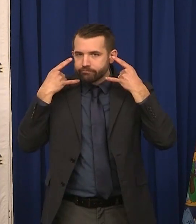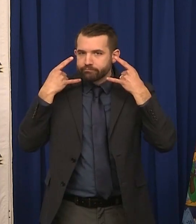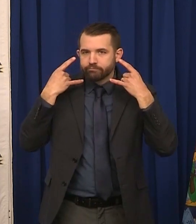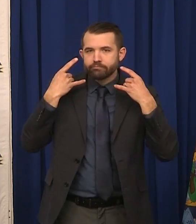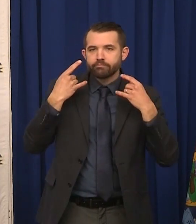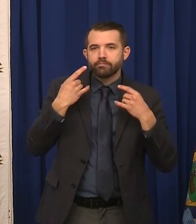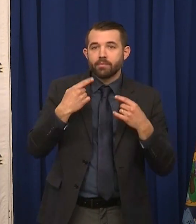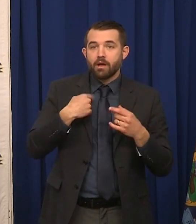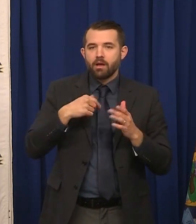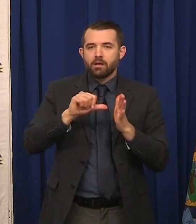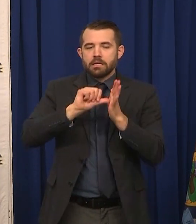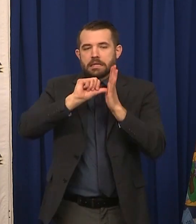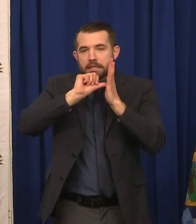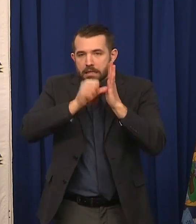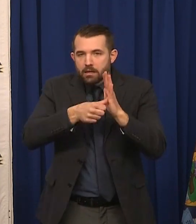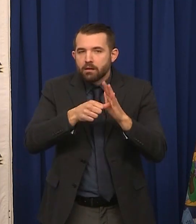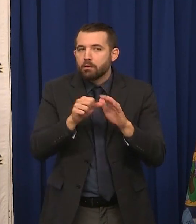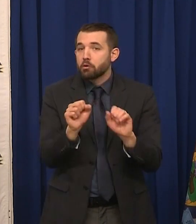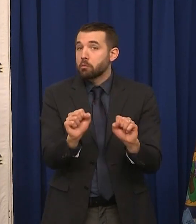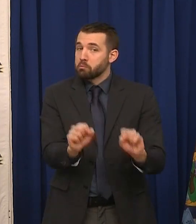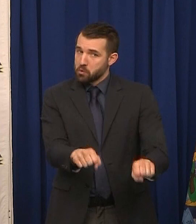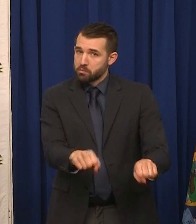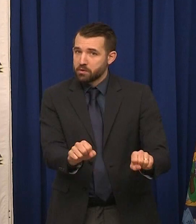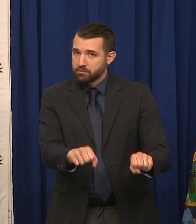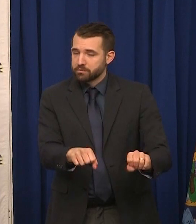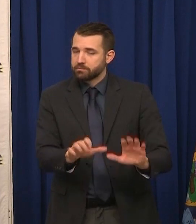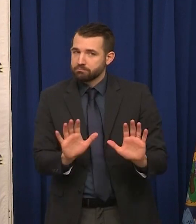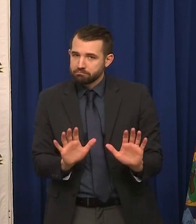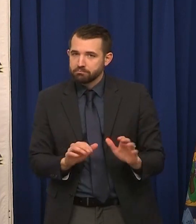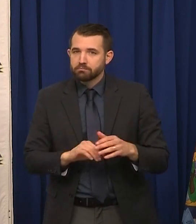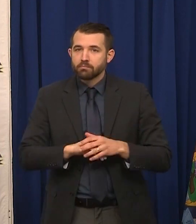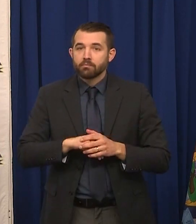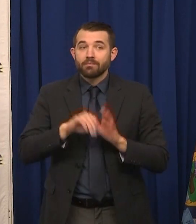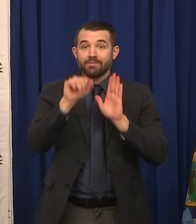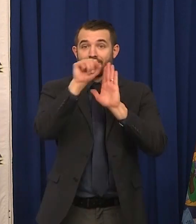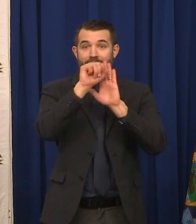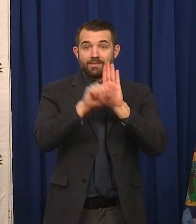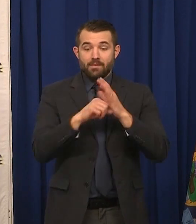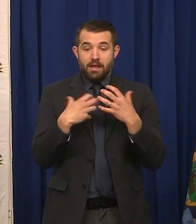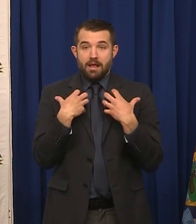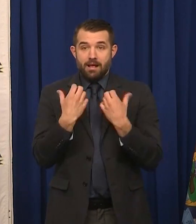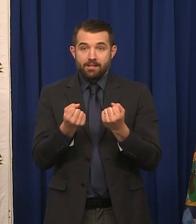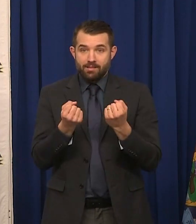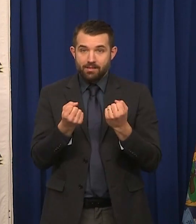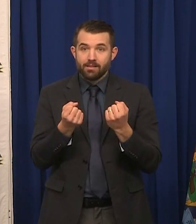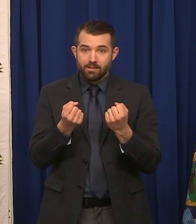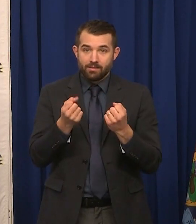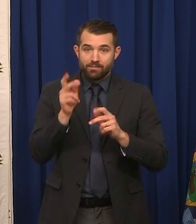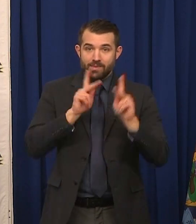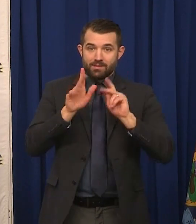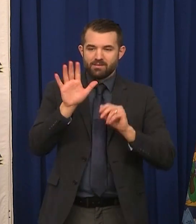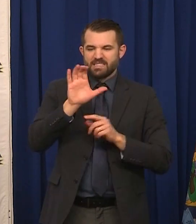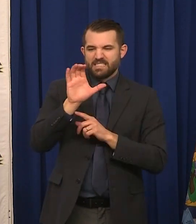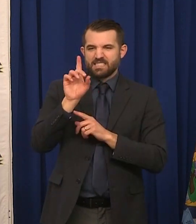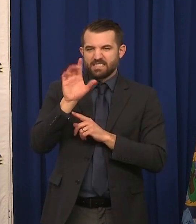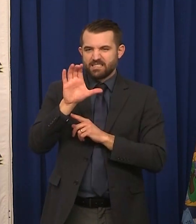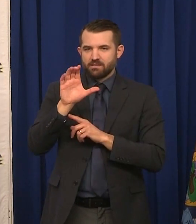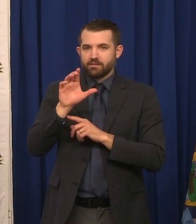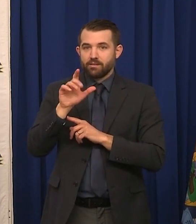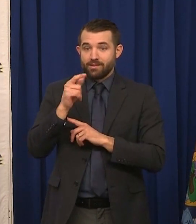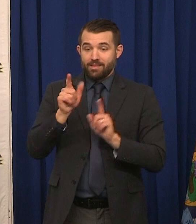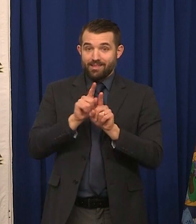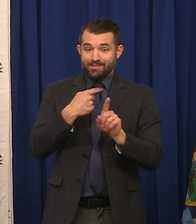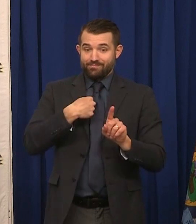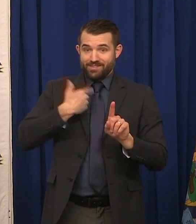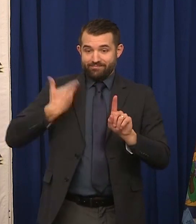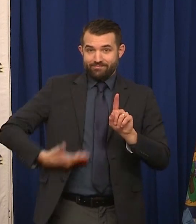The recommendation hasn't been finalized. State health officials, such as myself, have not been briefed on it. I'm not sure if it's been approved by